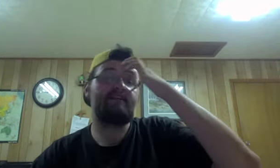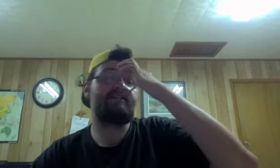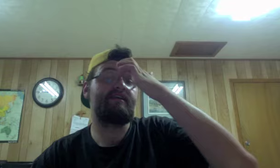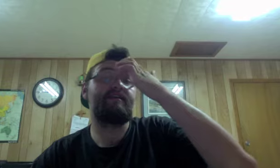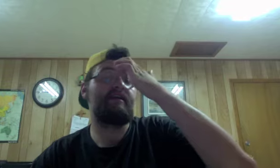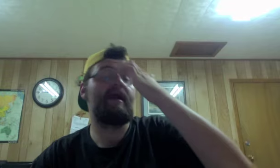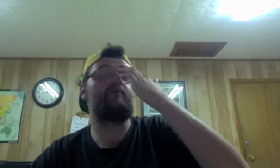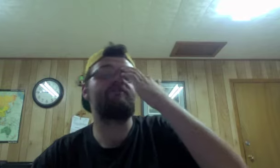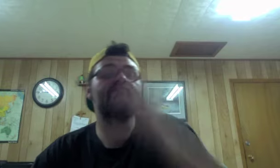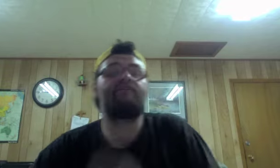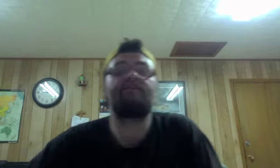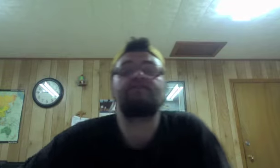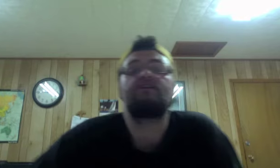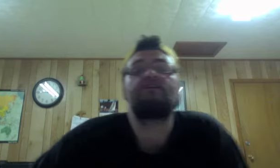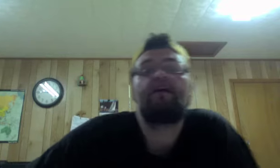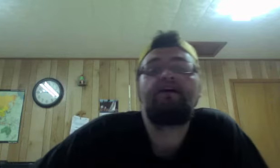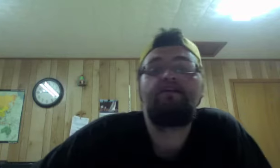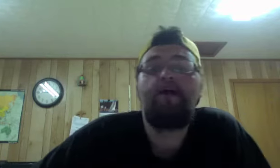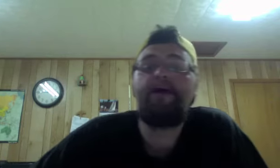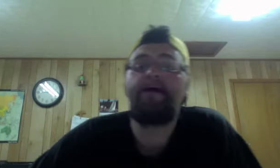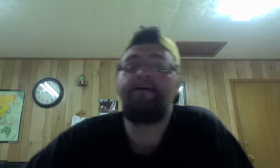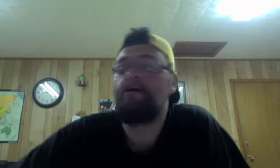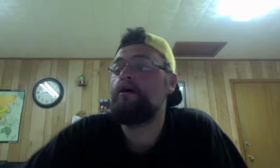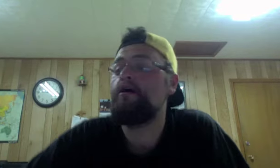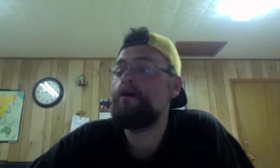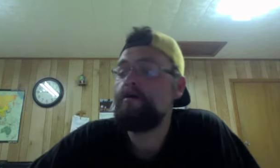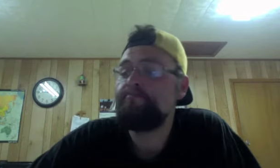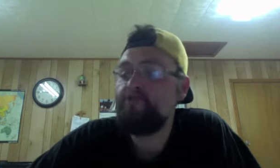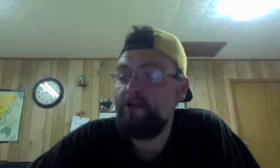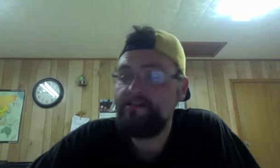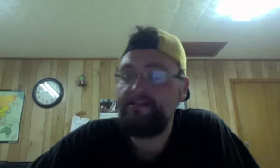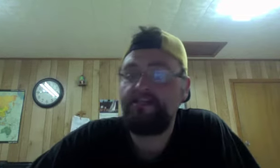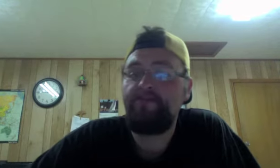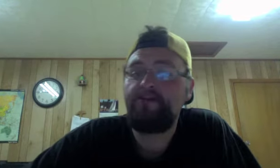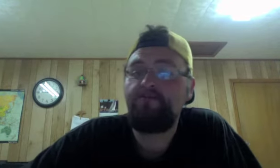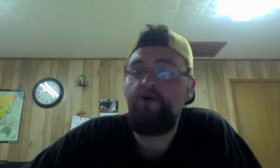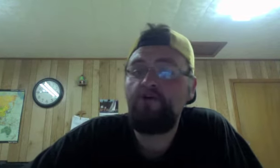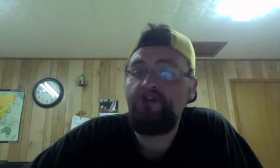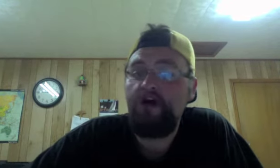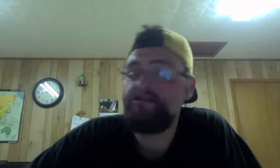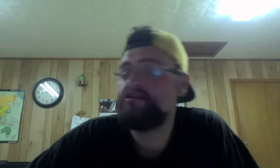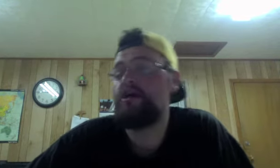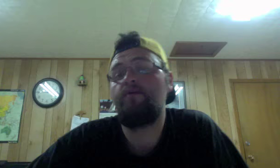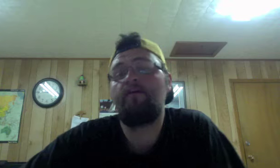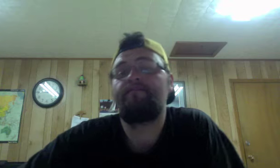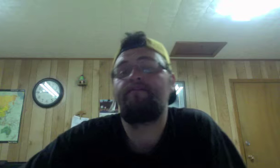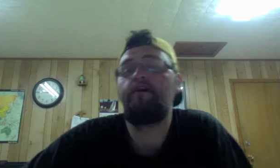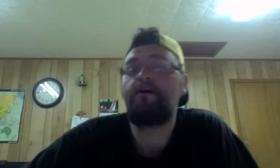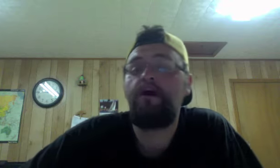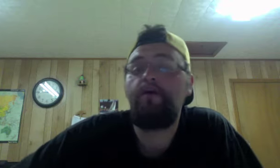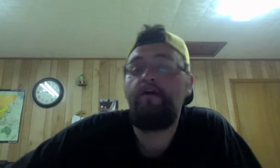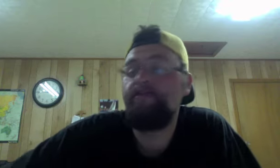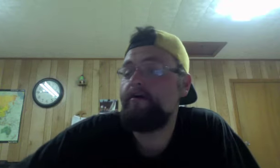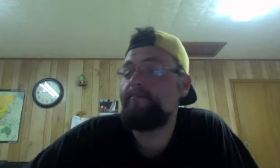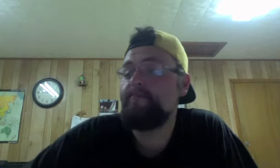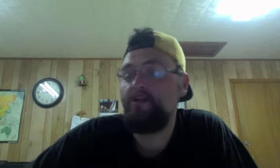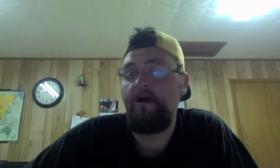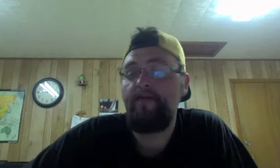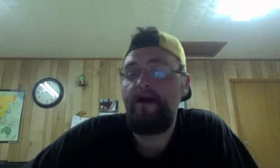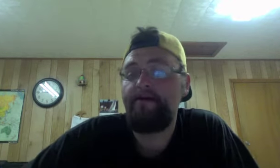think Hamilton's here I think you're going see a lot of linebacker uh blitzes I expect Jamal Johnson to come off the come off um the linebacker